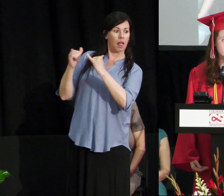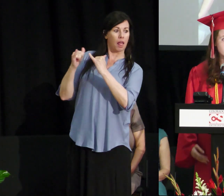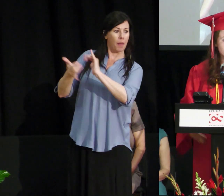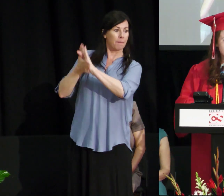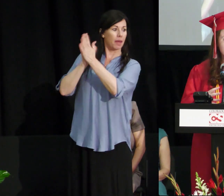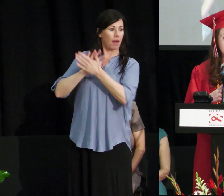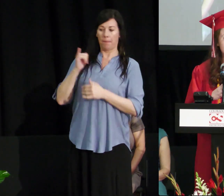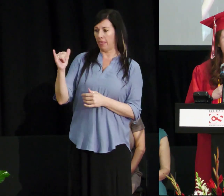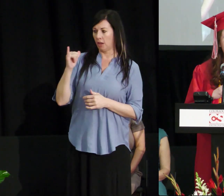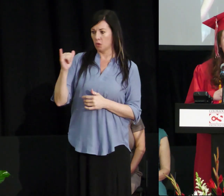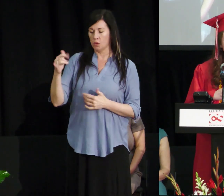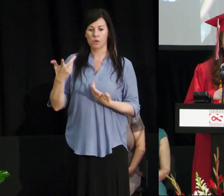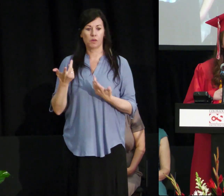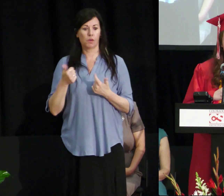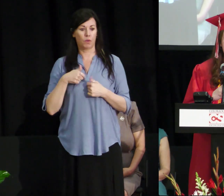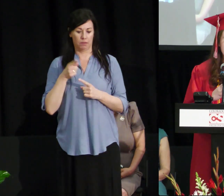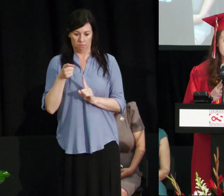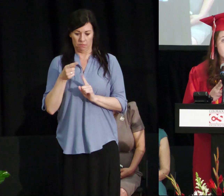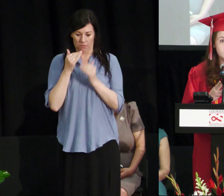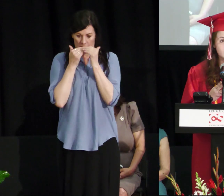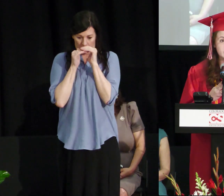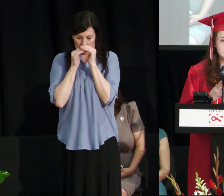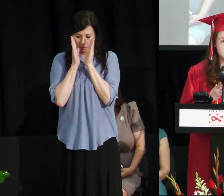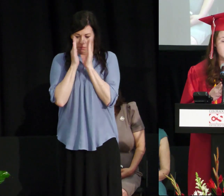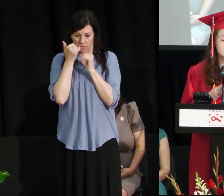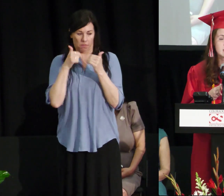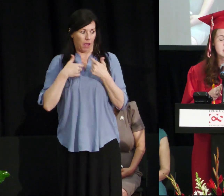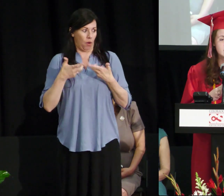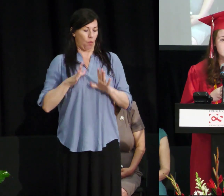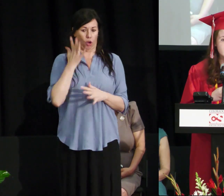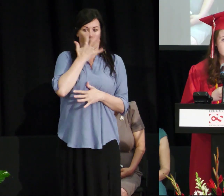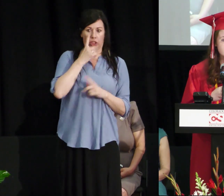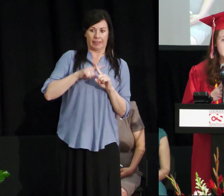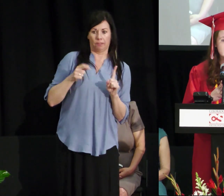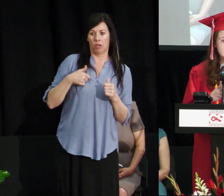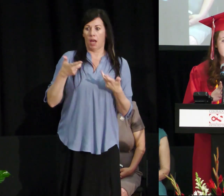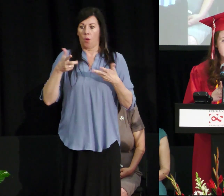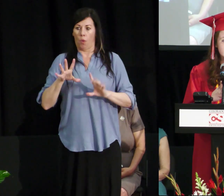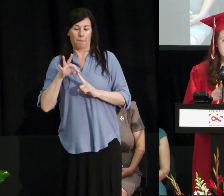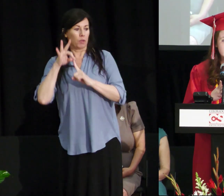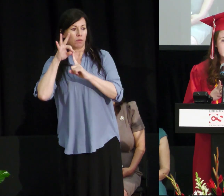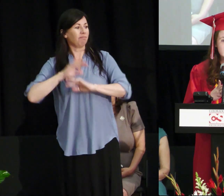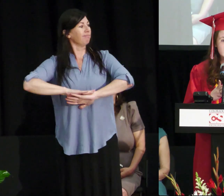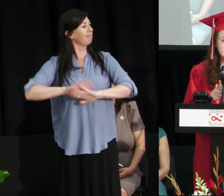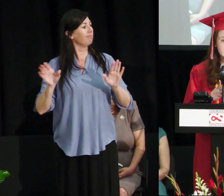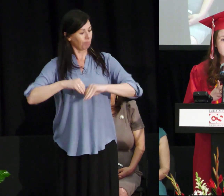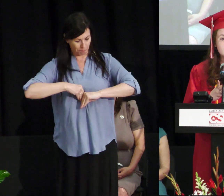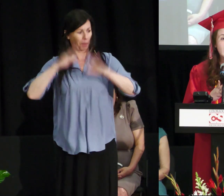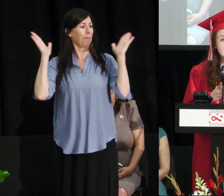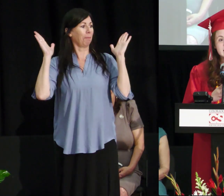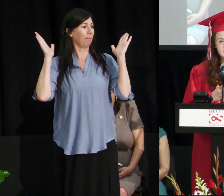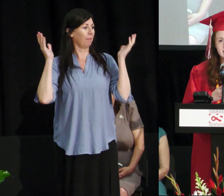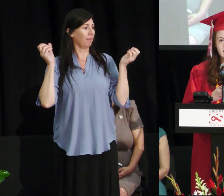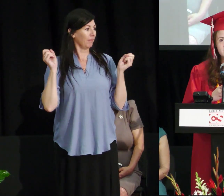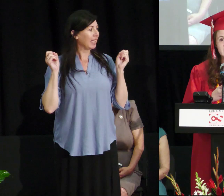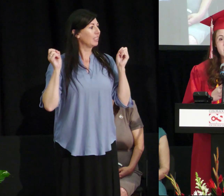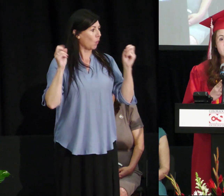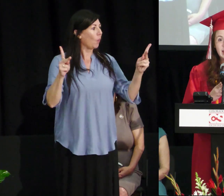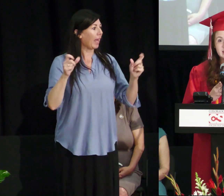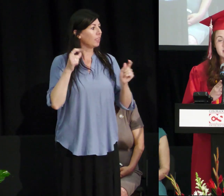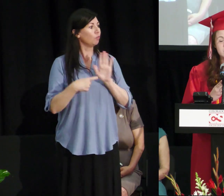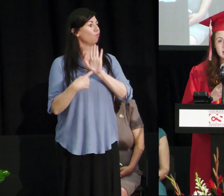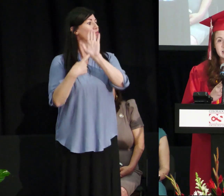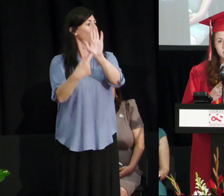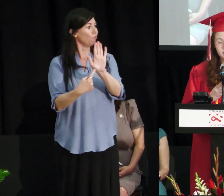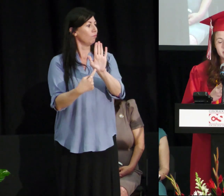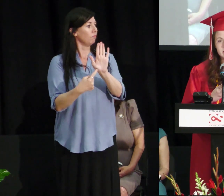try to fit into this mold so that we don't look different, but it's okay to stand out. It's